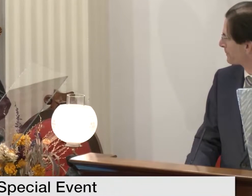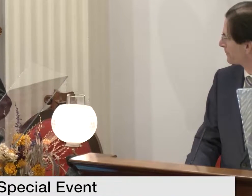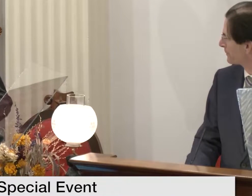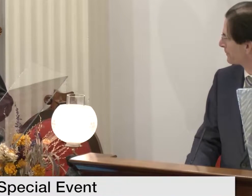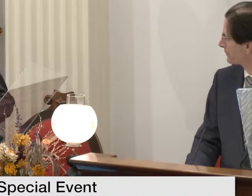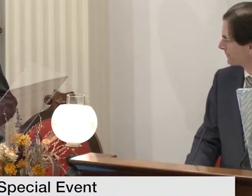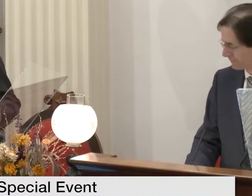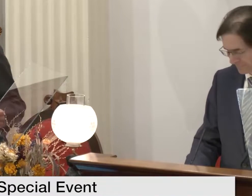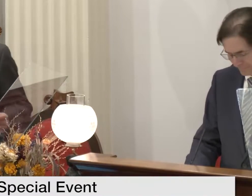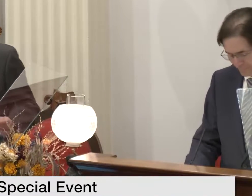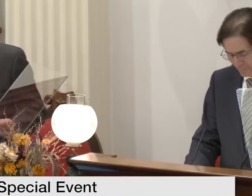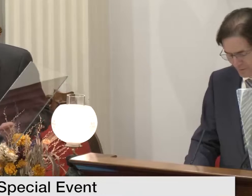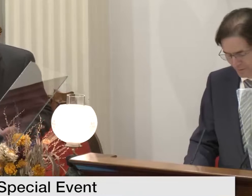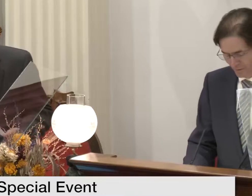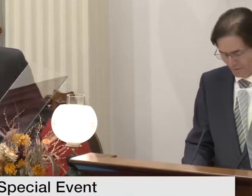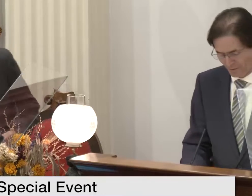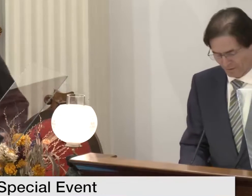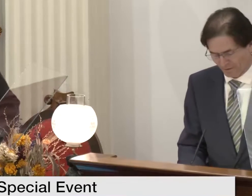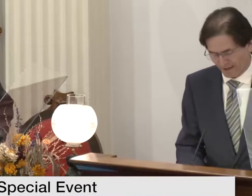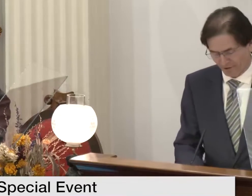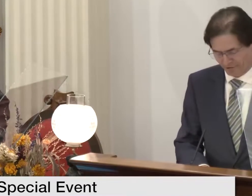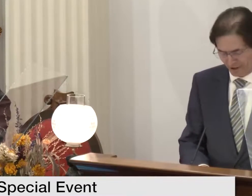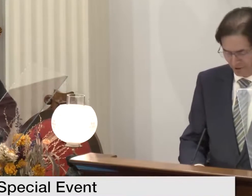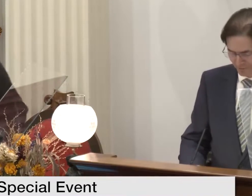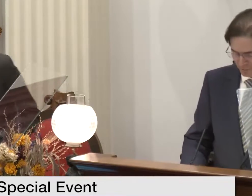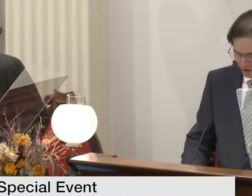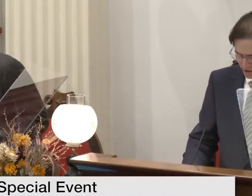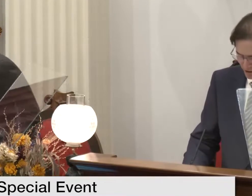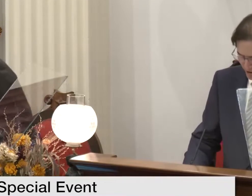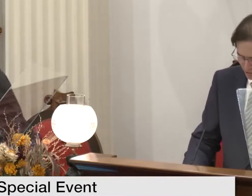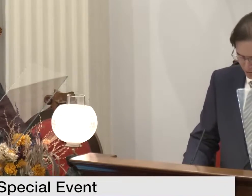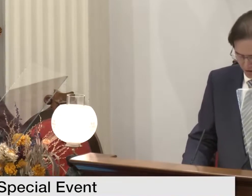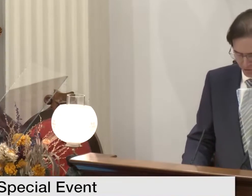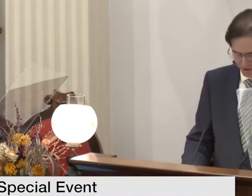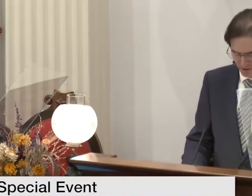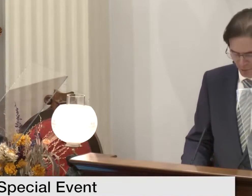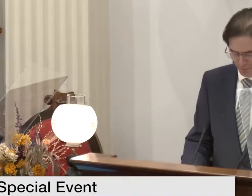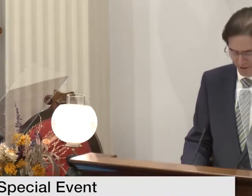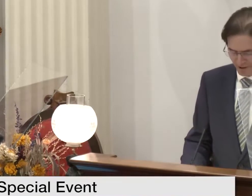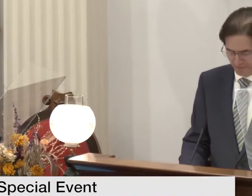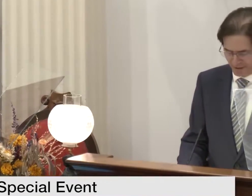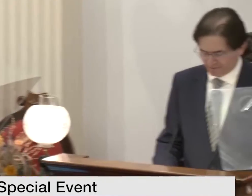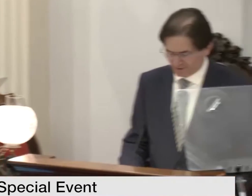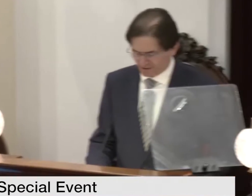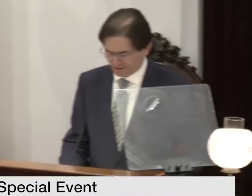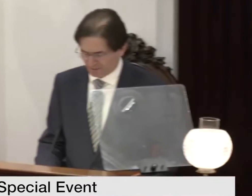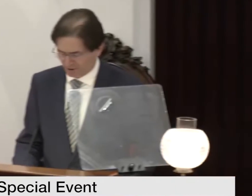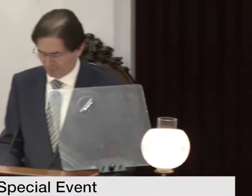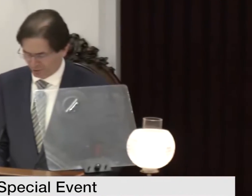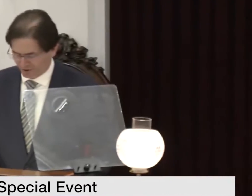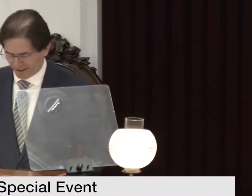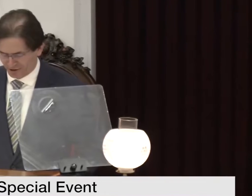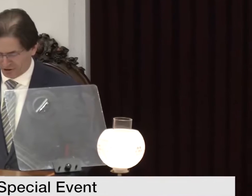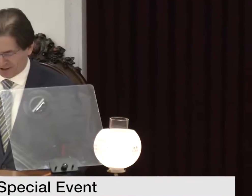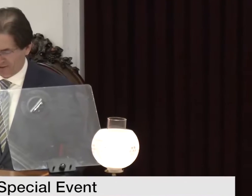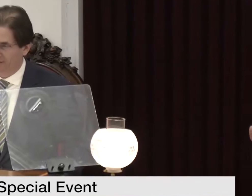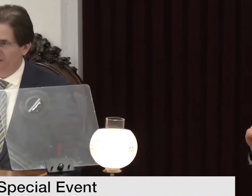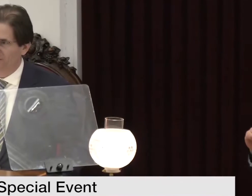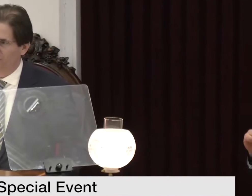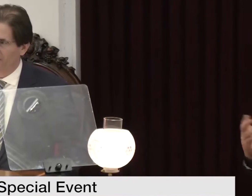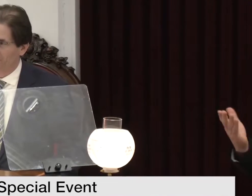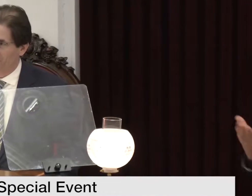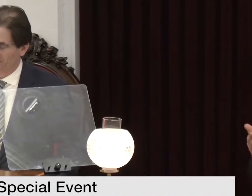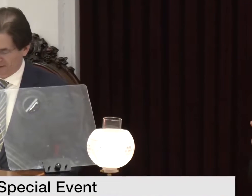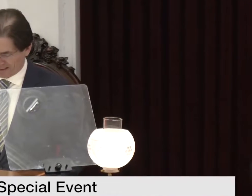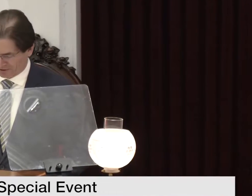his budget message. Now, the senator from Chittenden Central District has moved that a committee of six be appointed by the chair